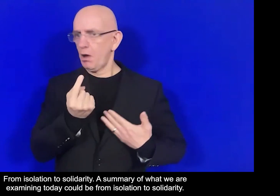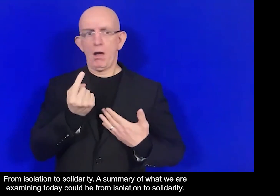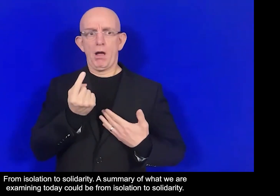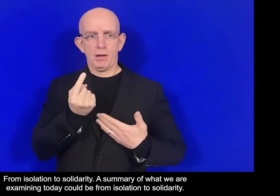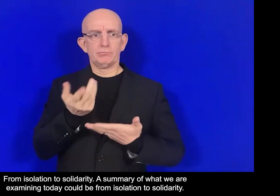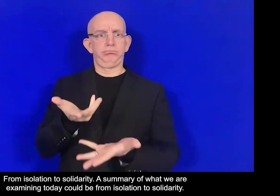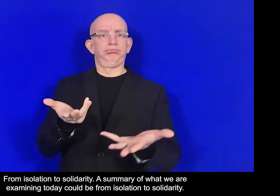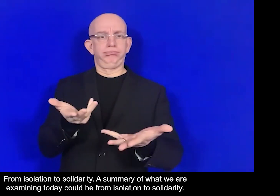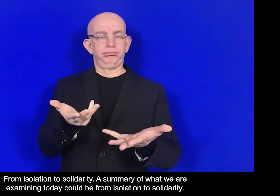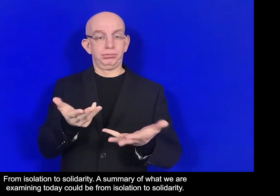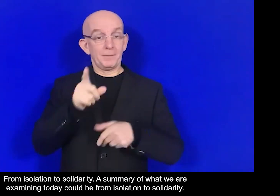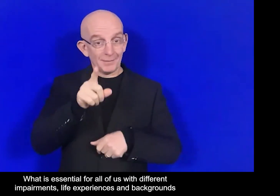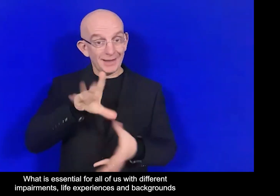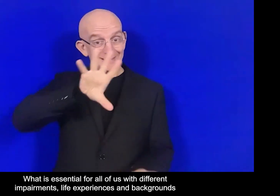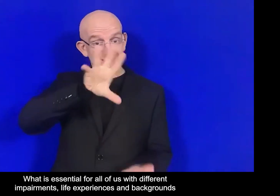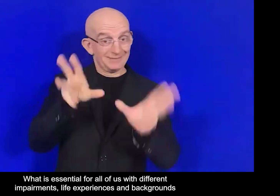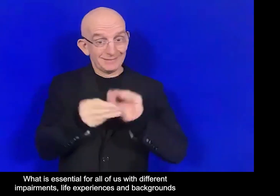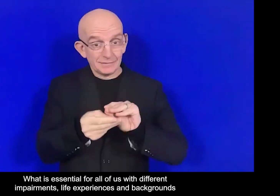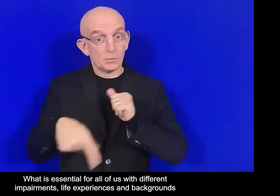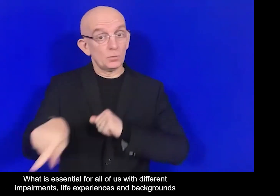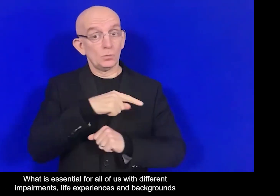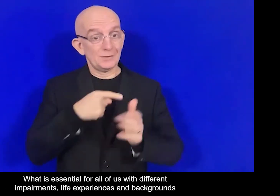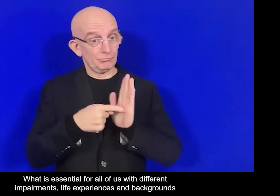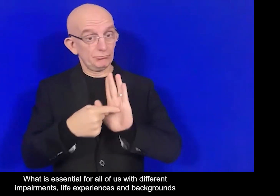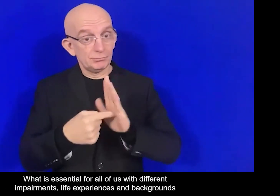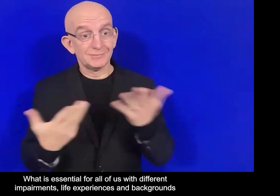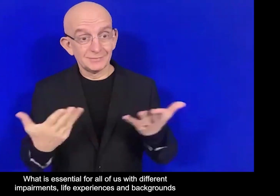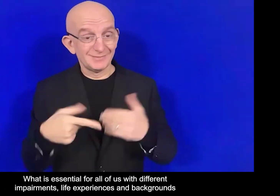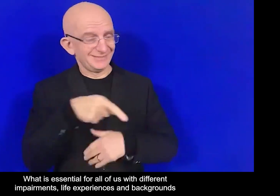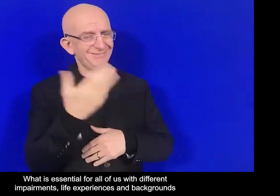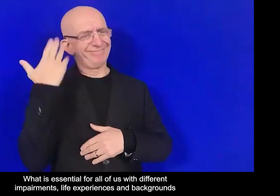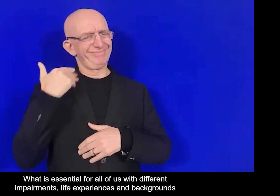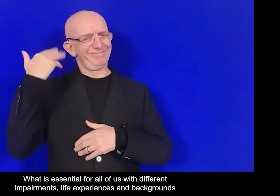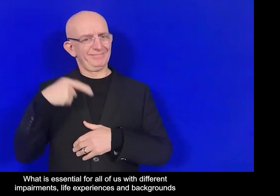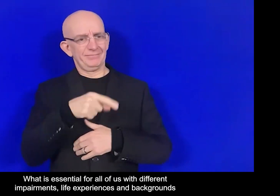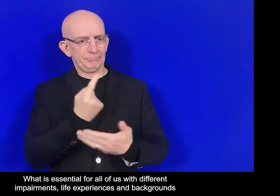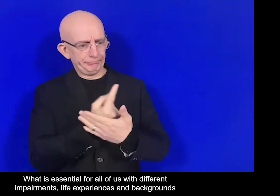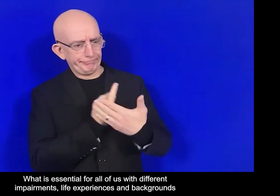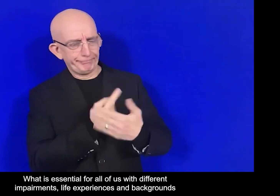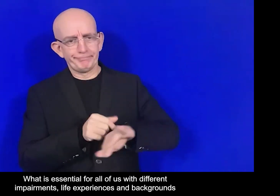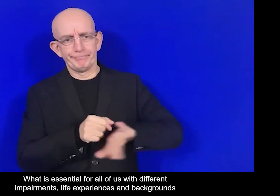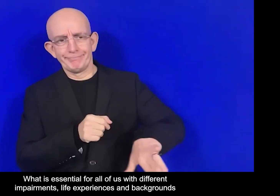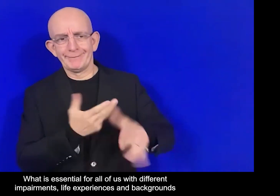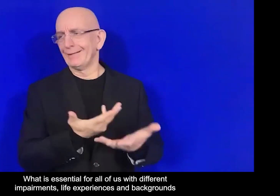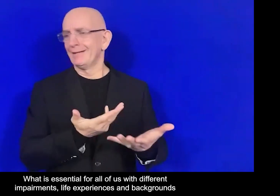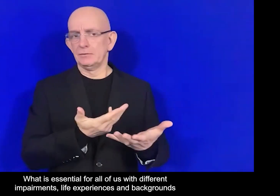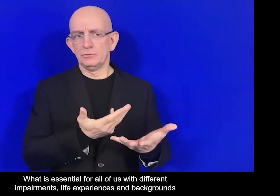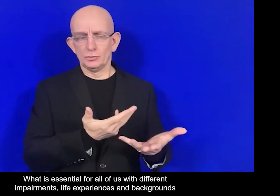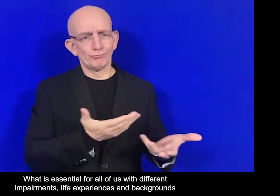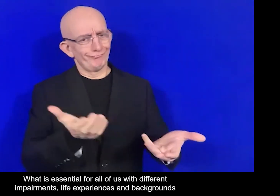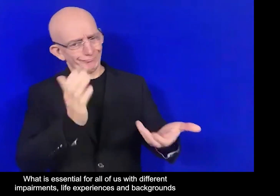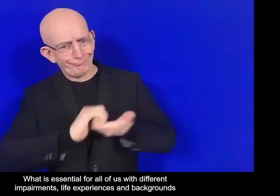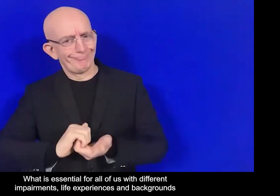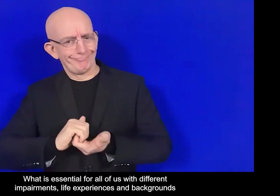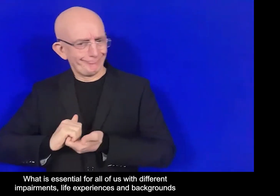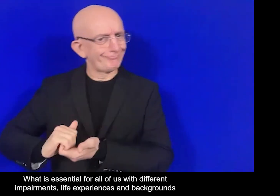isolation to solidarity. What is essential for all of us with different